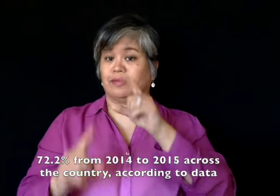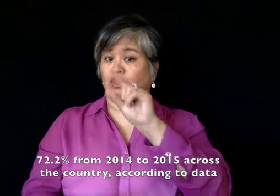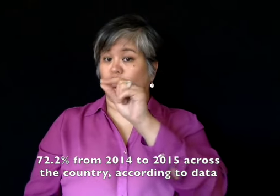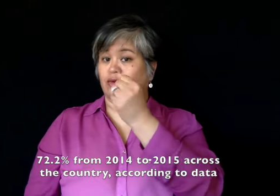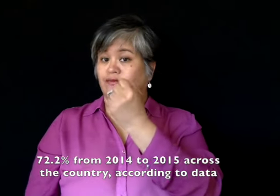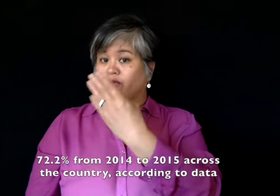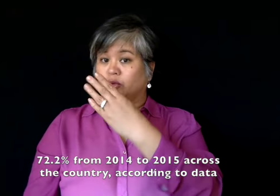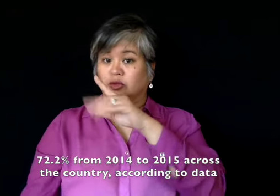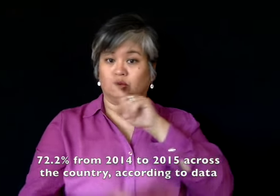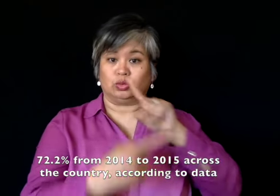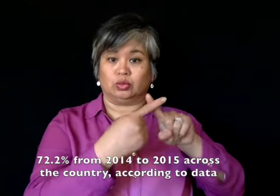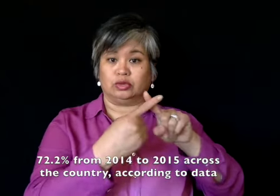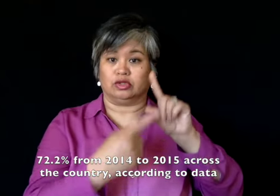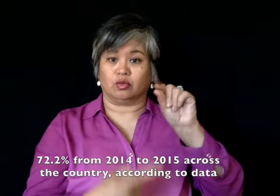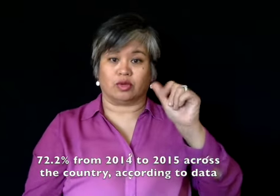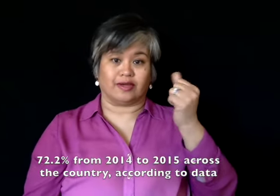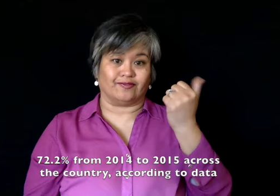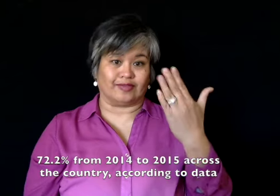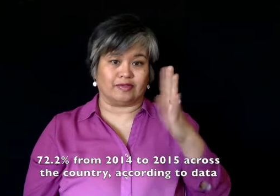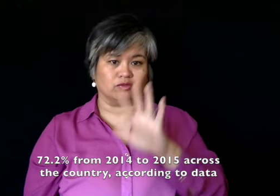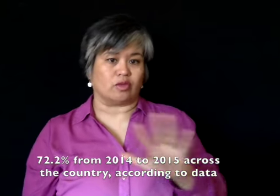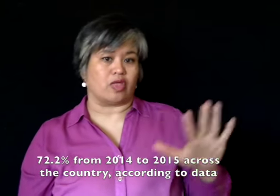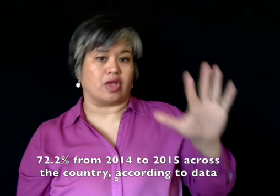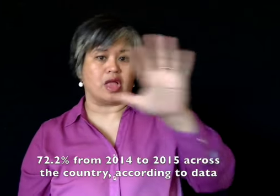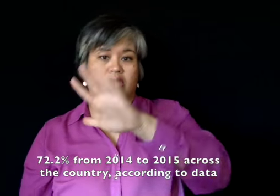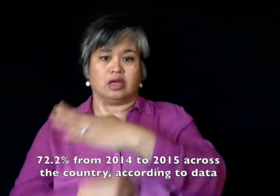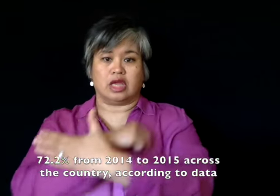72.2% from 2014 to 2015 across the country,